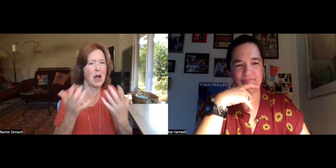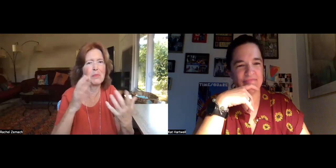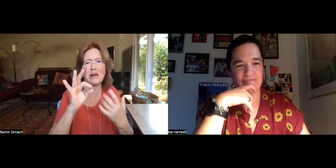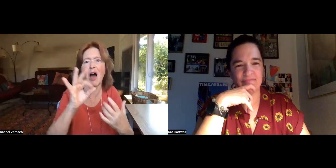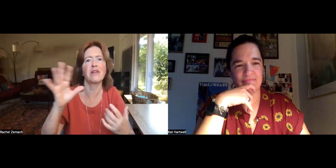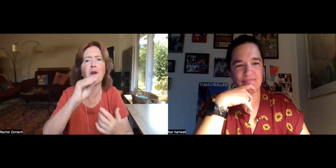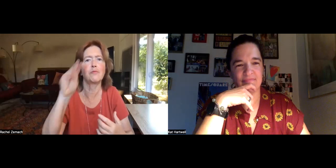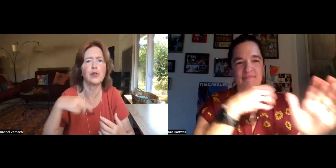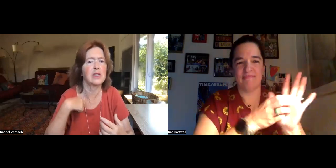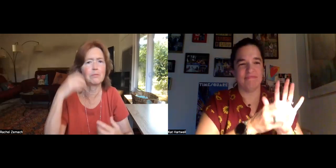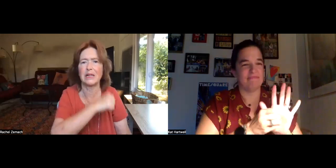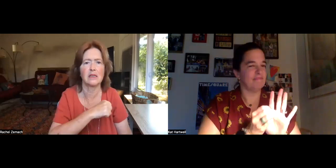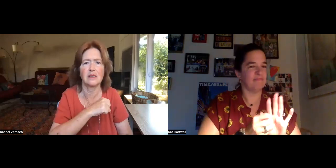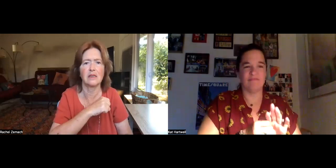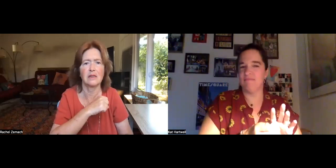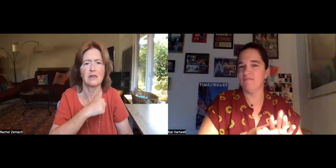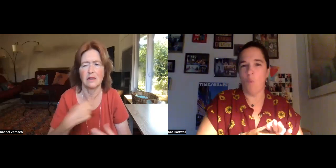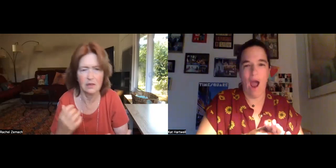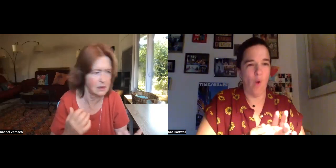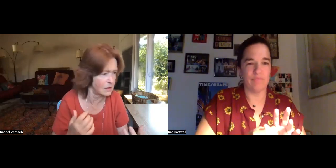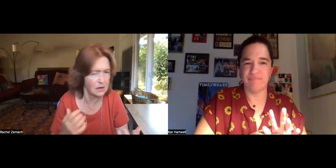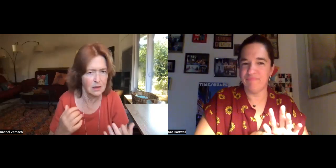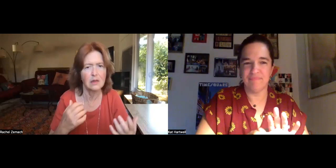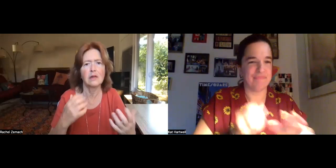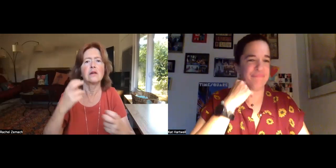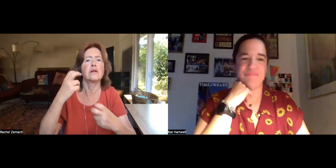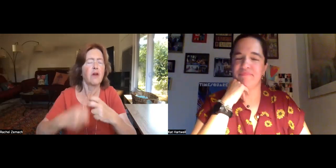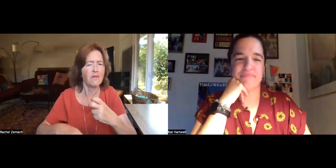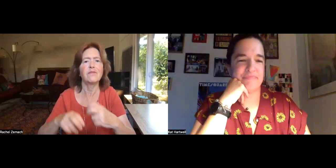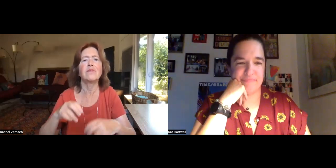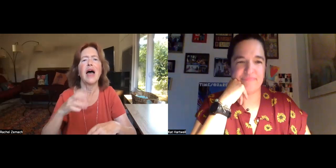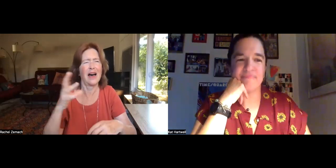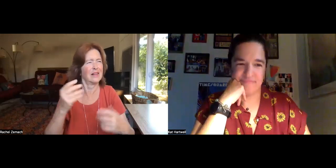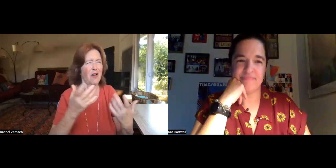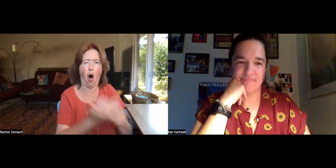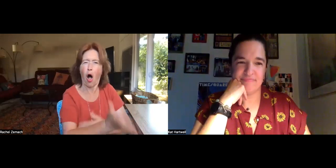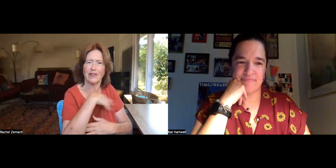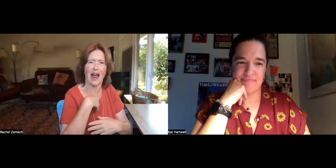Maybe 95% miss. Wow. Come all day.